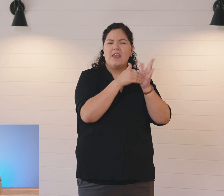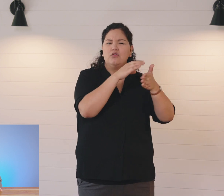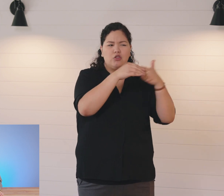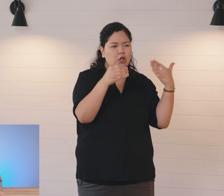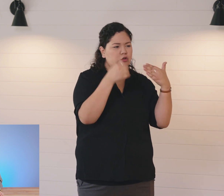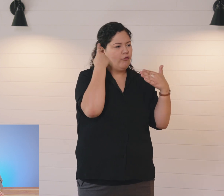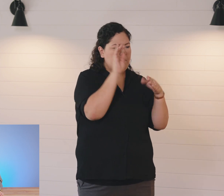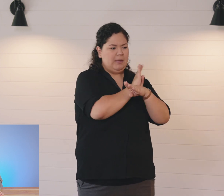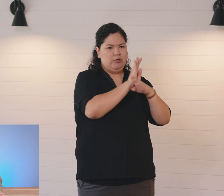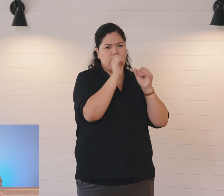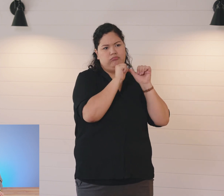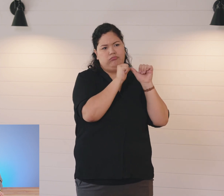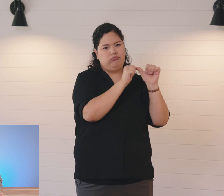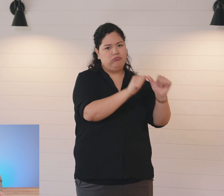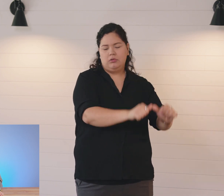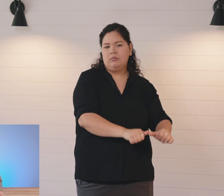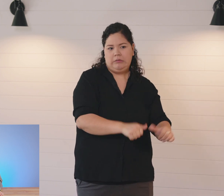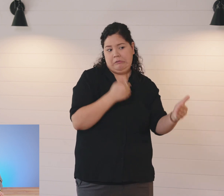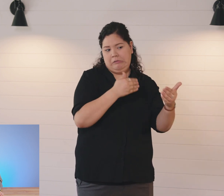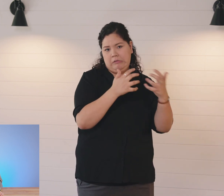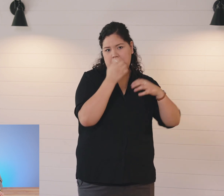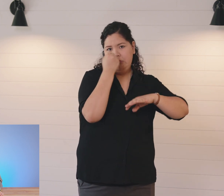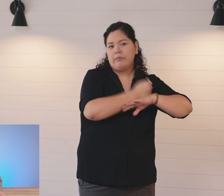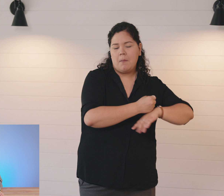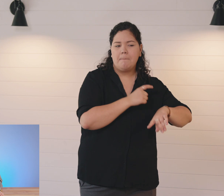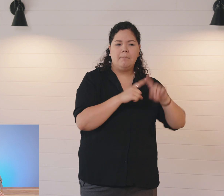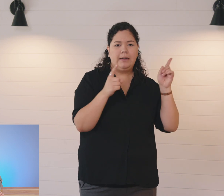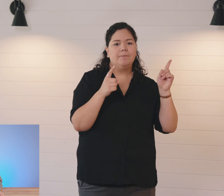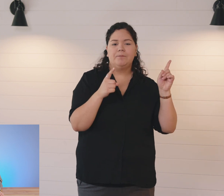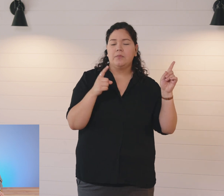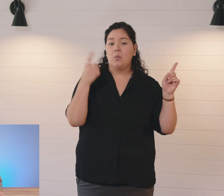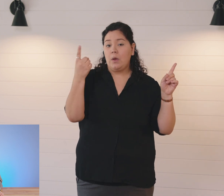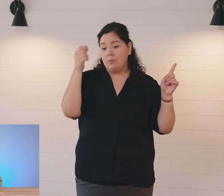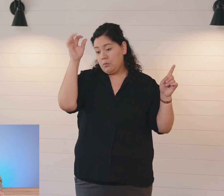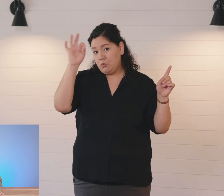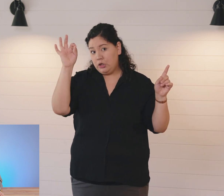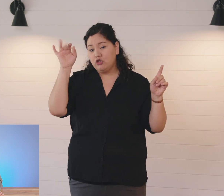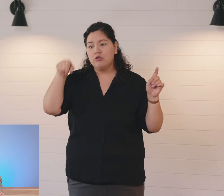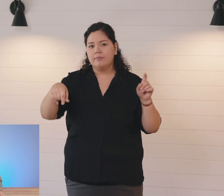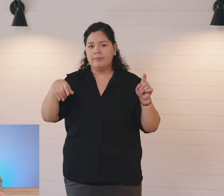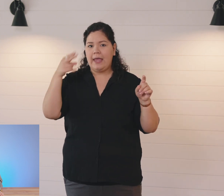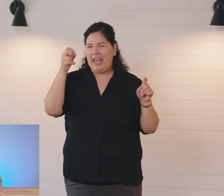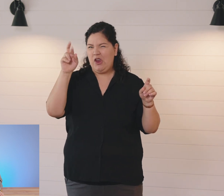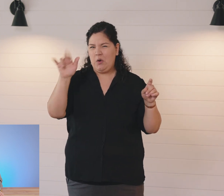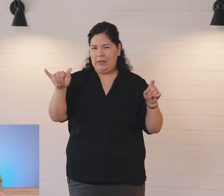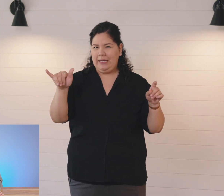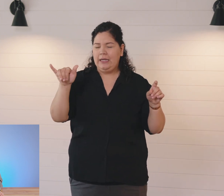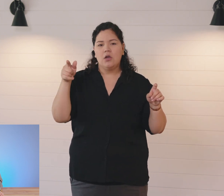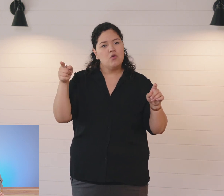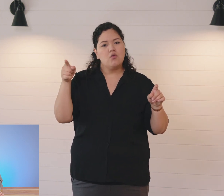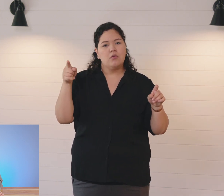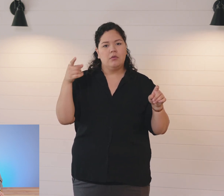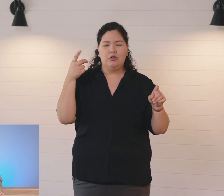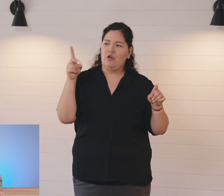in business, basically. And one of the great old preachers and teachers there, a guy named Harry Ironside, isn't that a great name for a preacher?